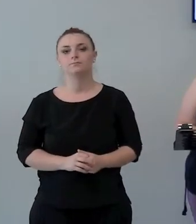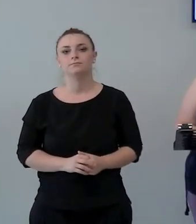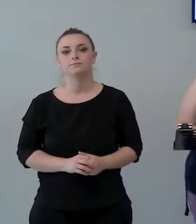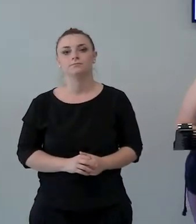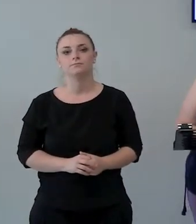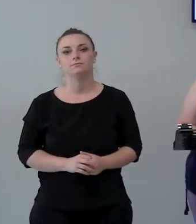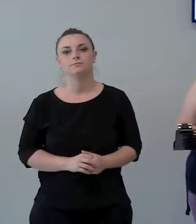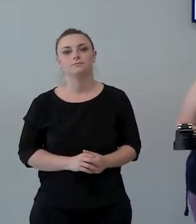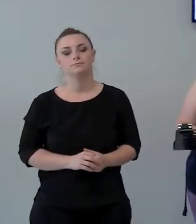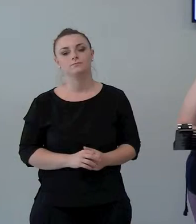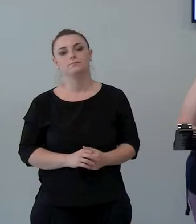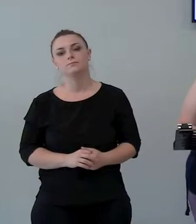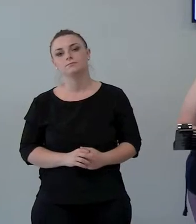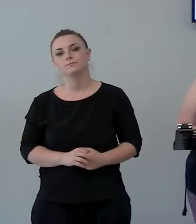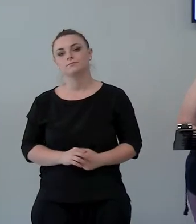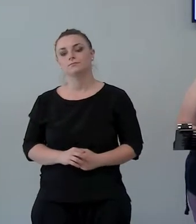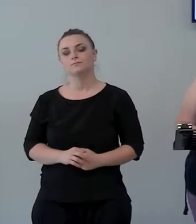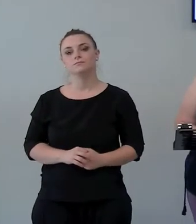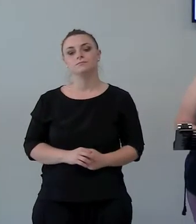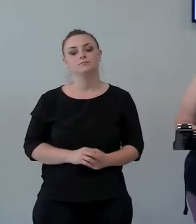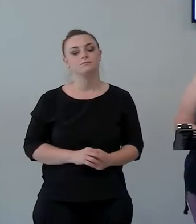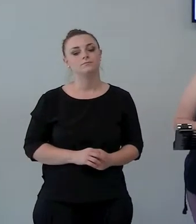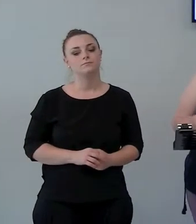working and success go hand in hand.